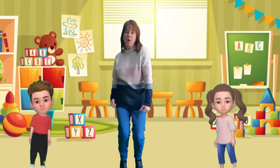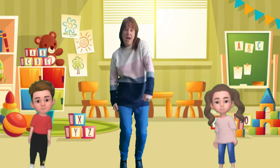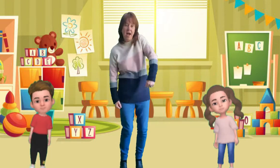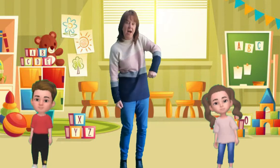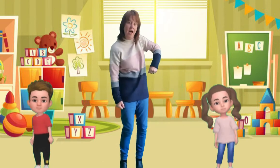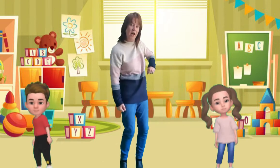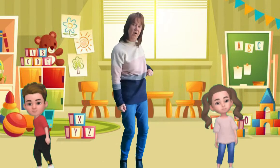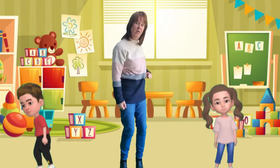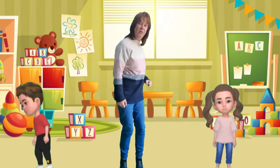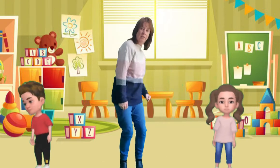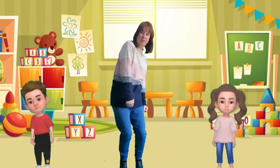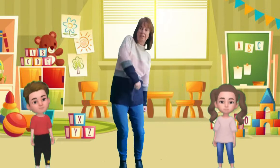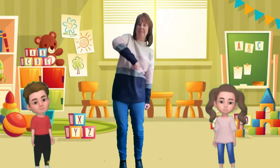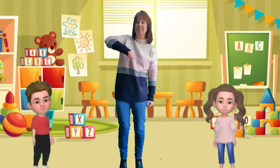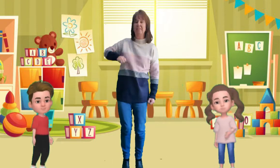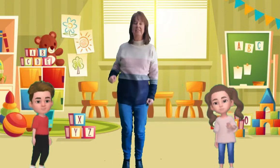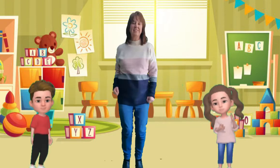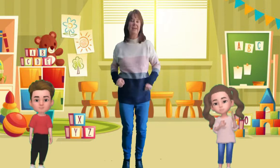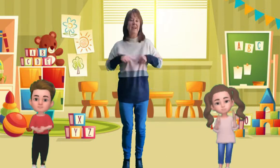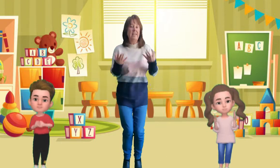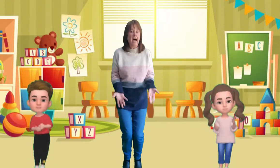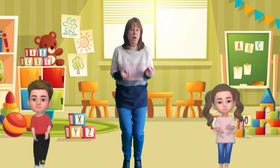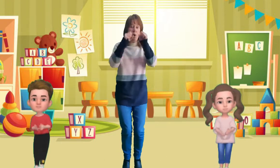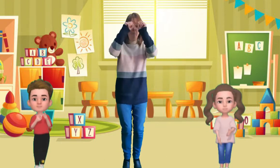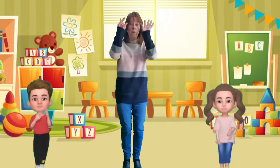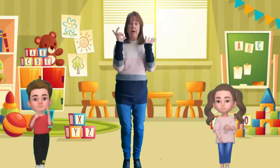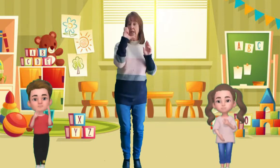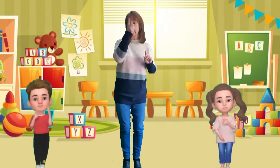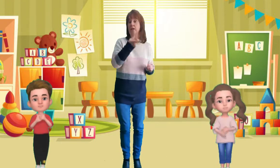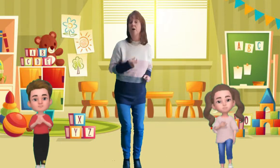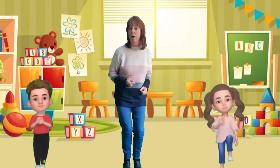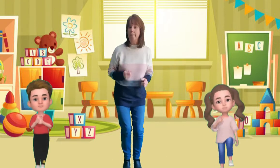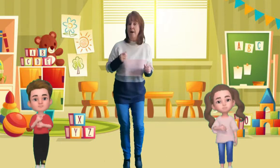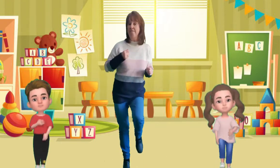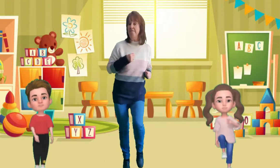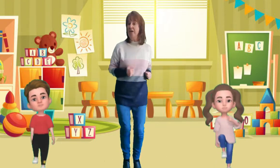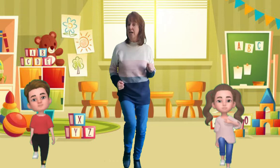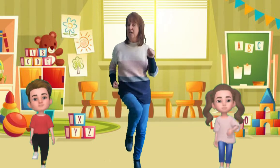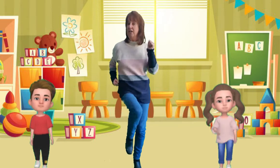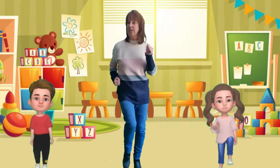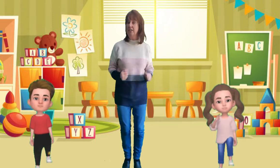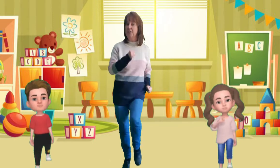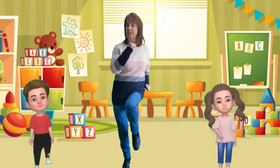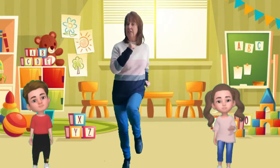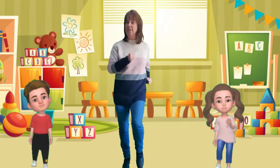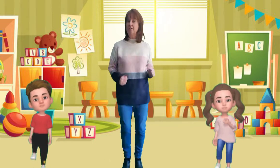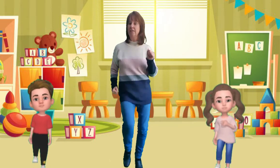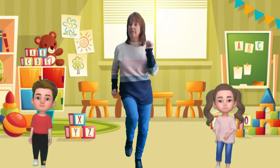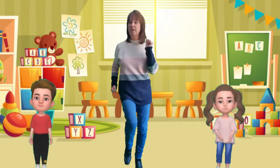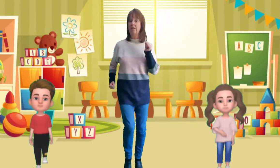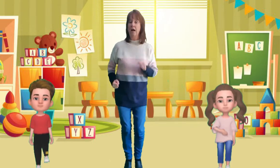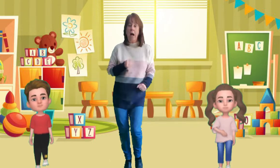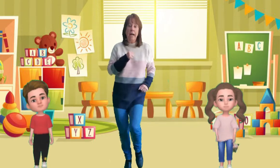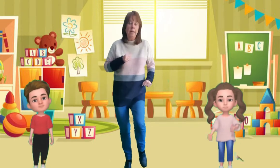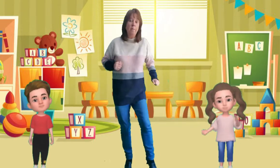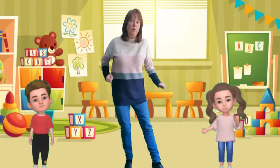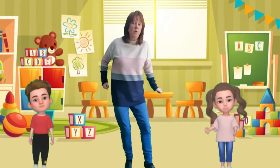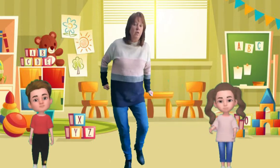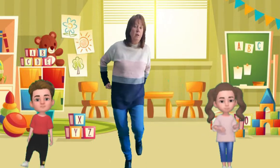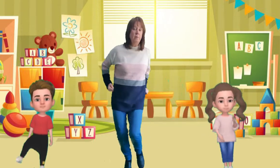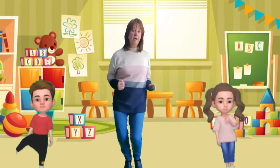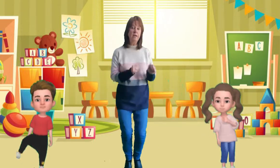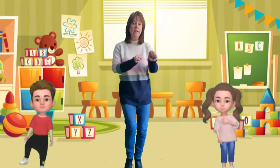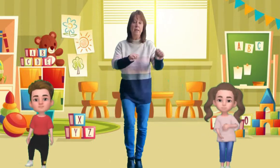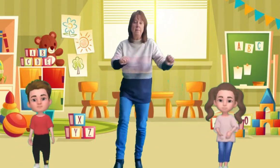around and around. Now I'm awake, I can stamp my feet. I can